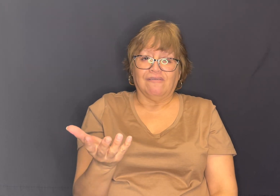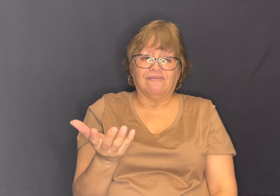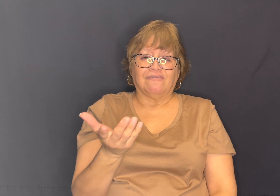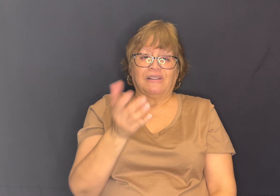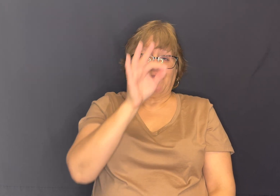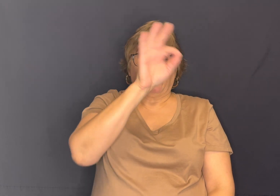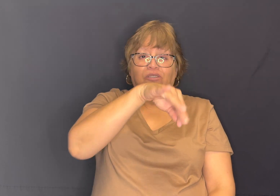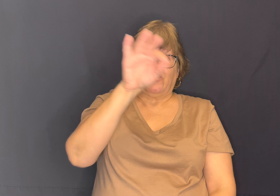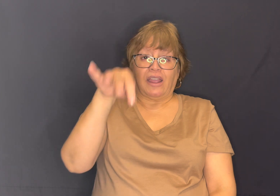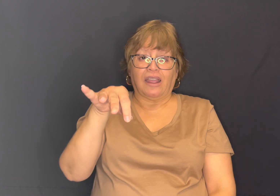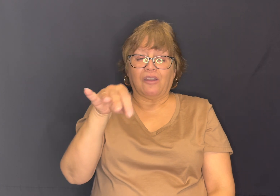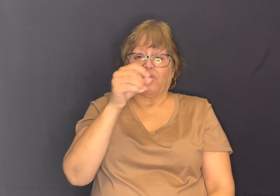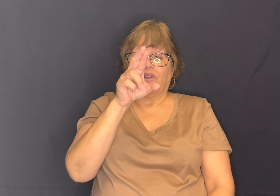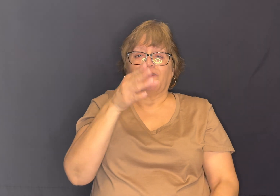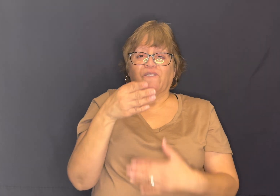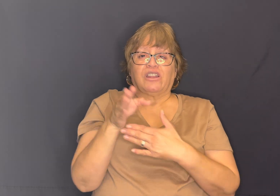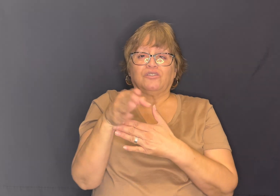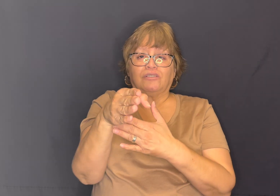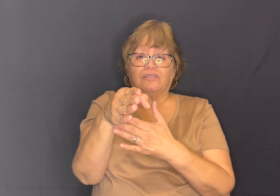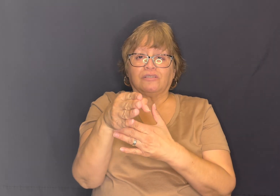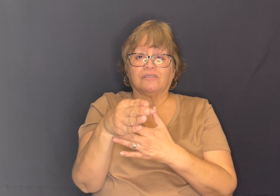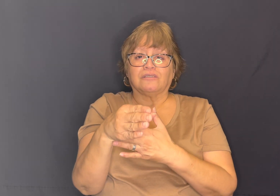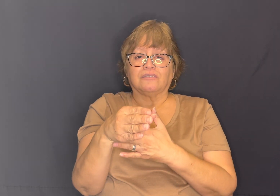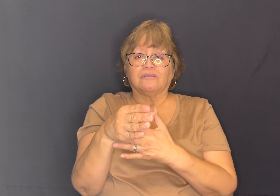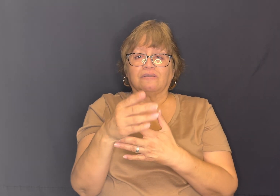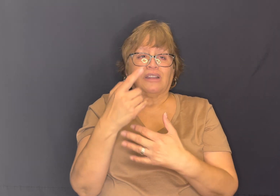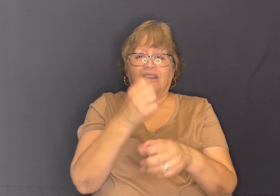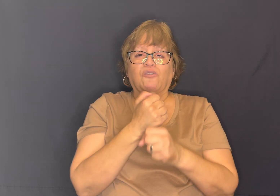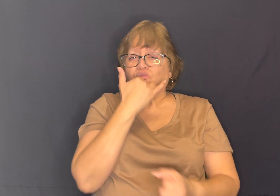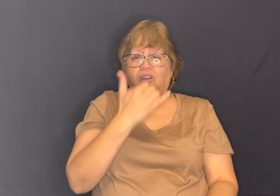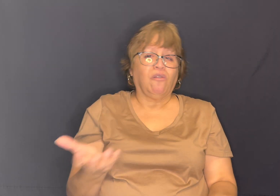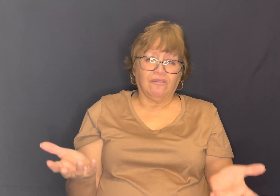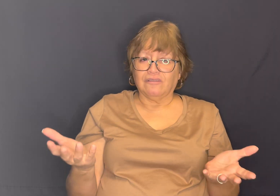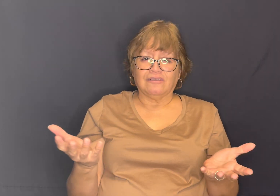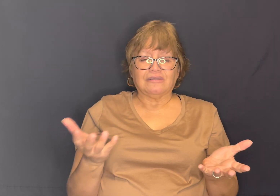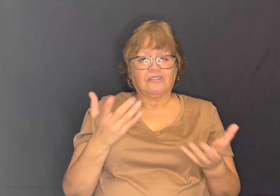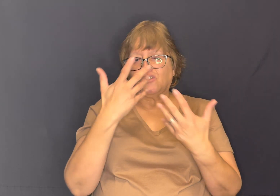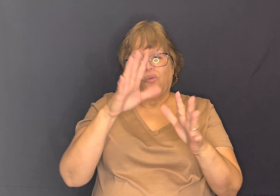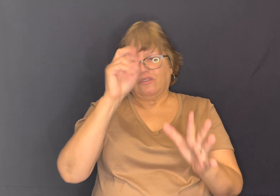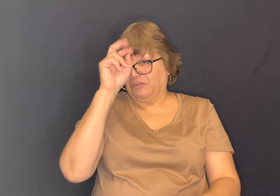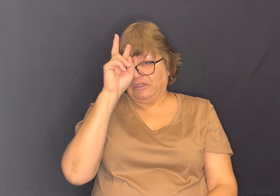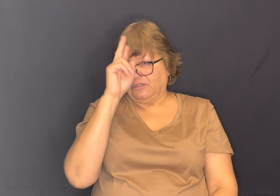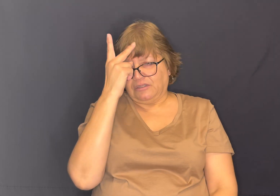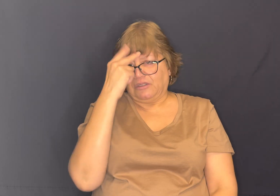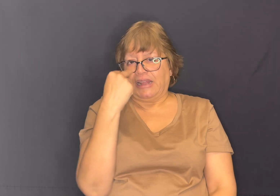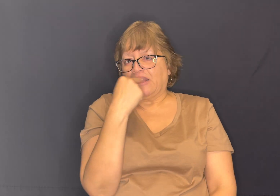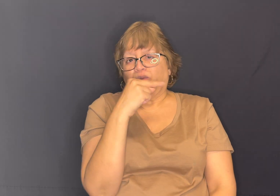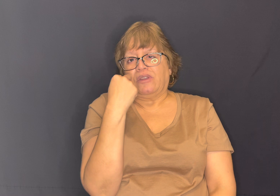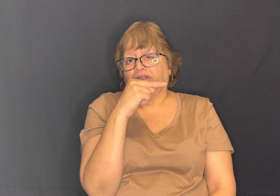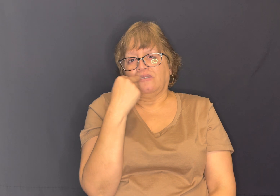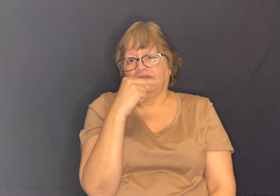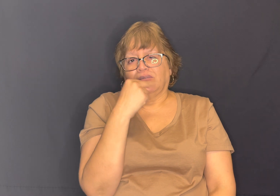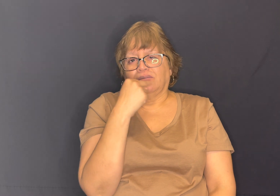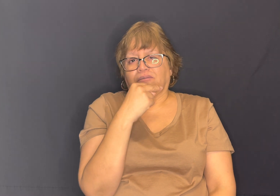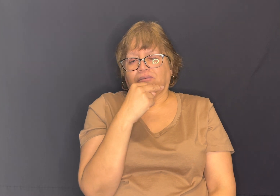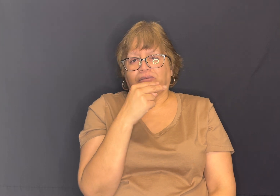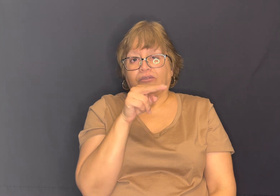I get that wrong trying to read it on people's lips. French fries, fish. I always get that wrong. It's easy to